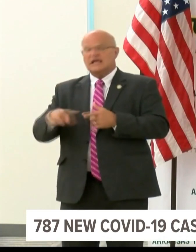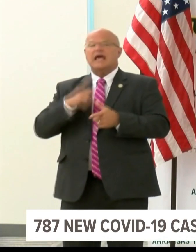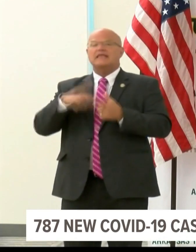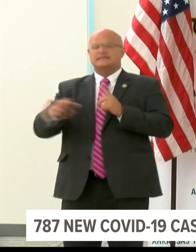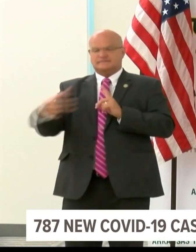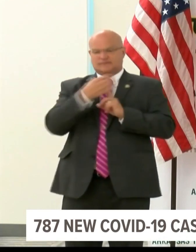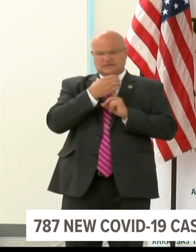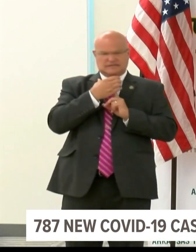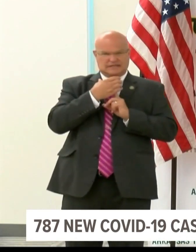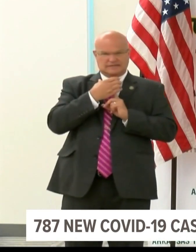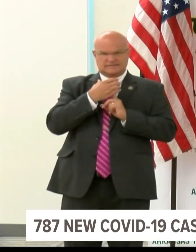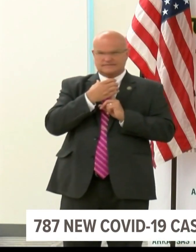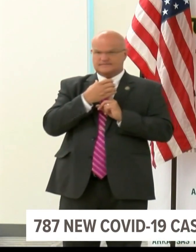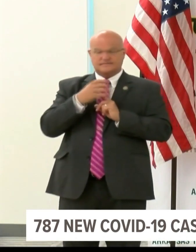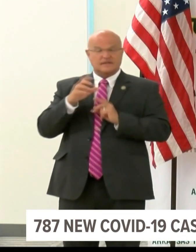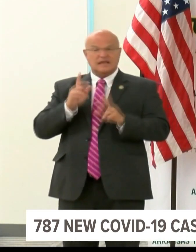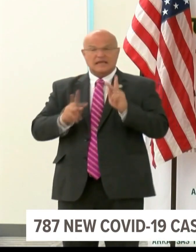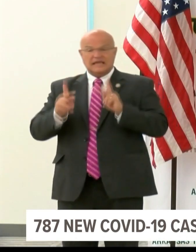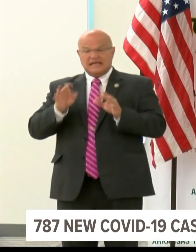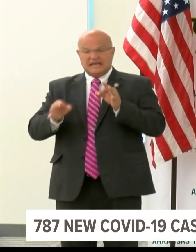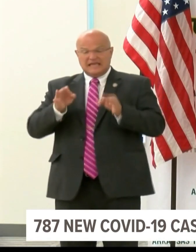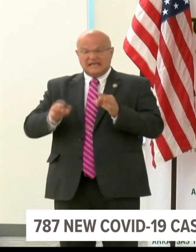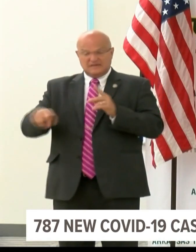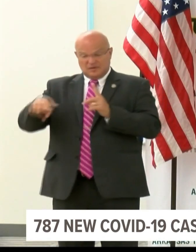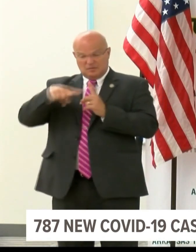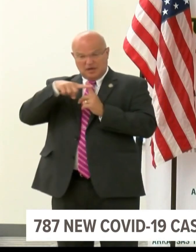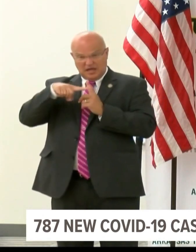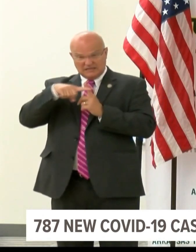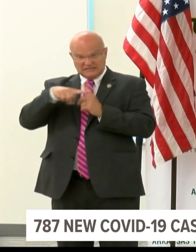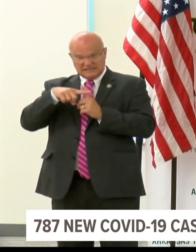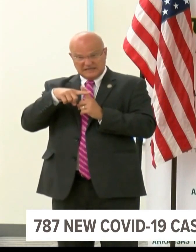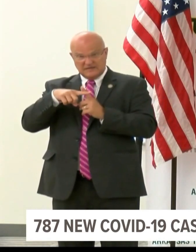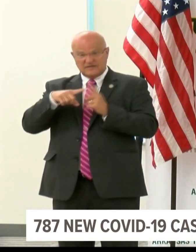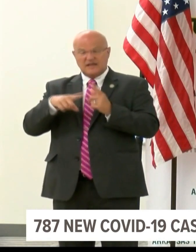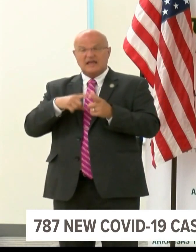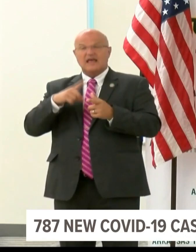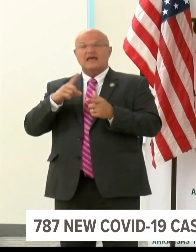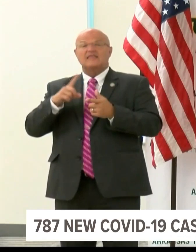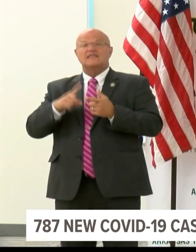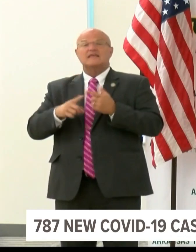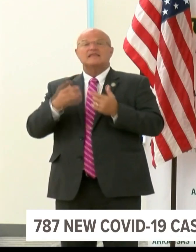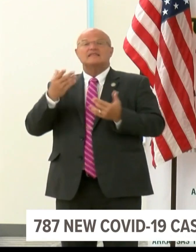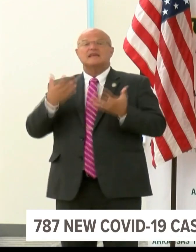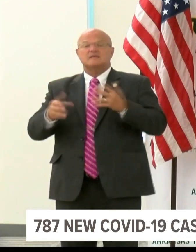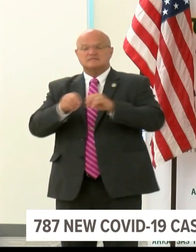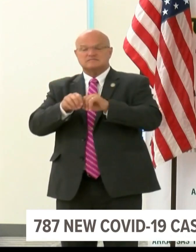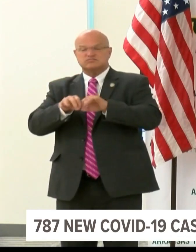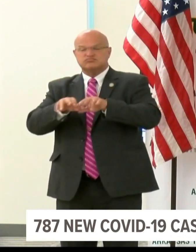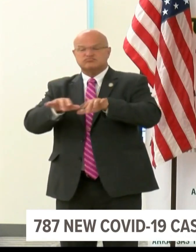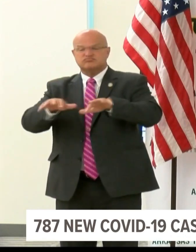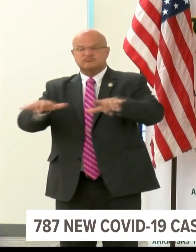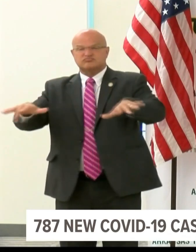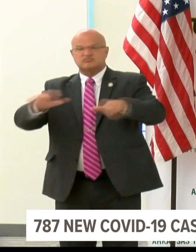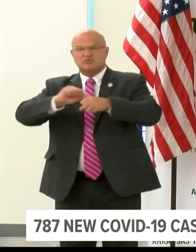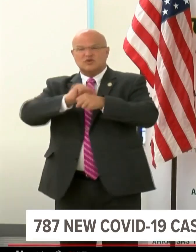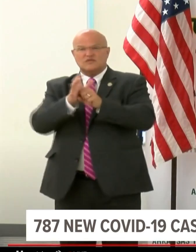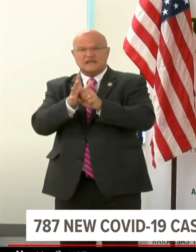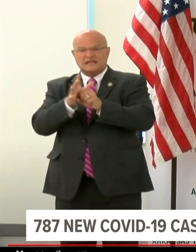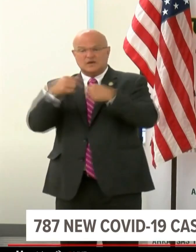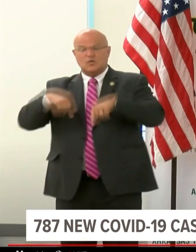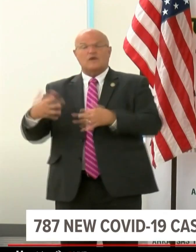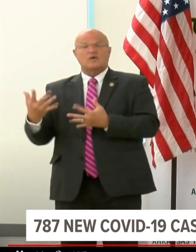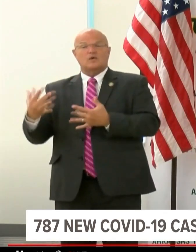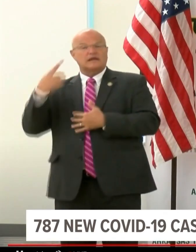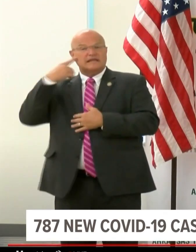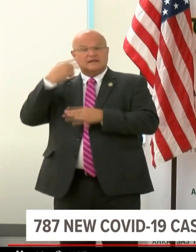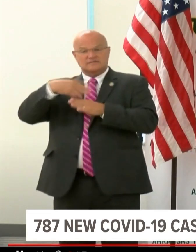isolated. Because people, if they are positive, then they may spread COVID-19 while they're waiting